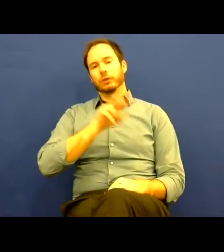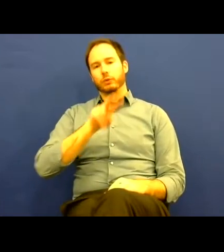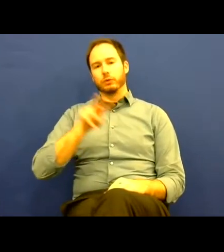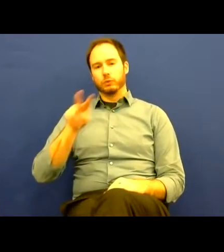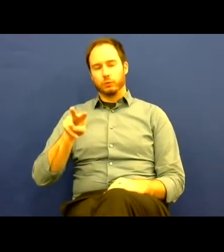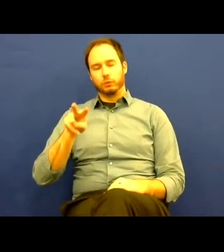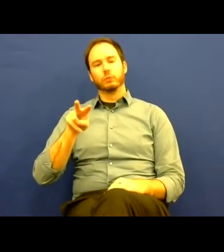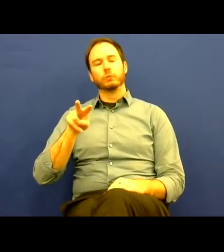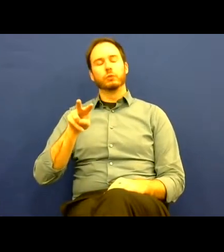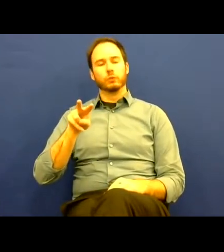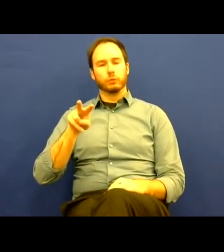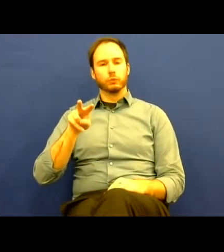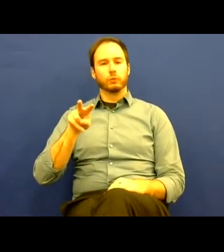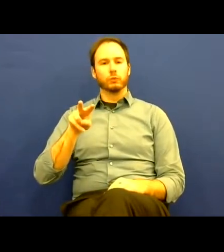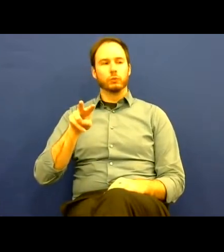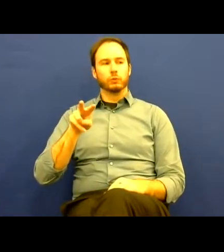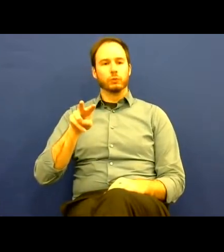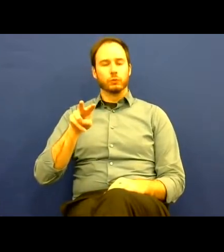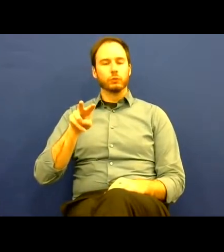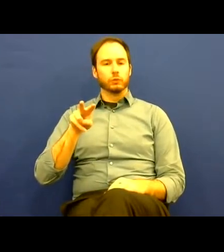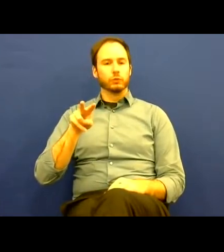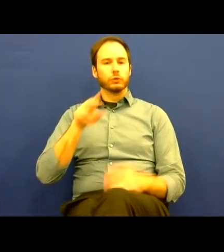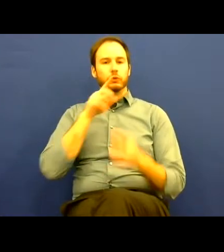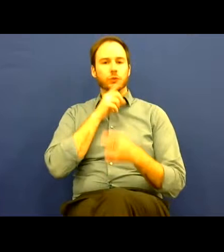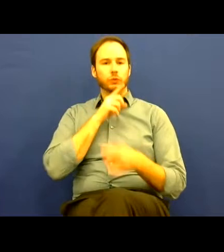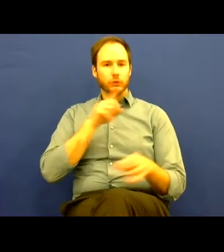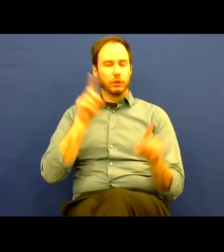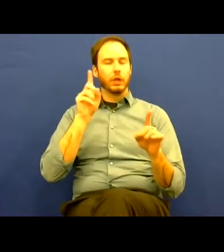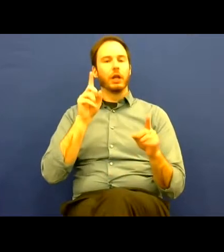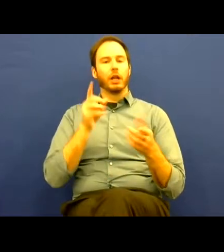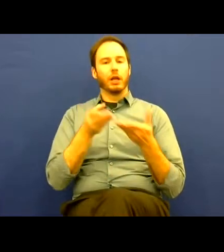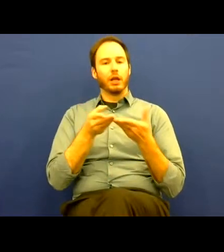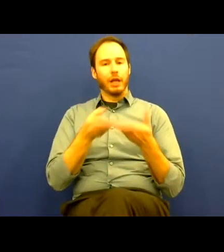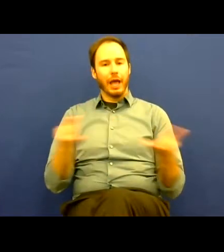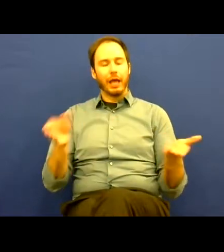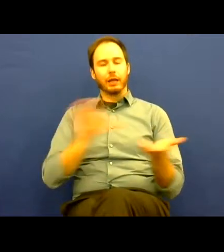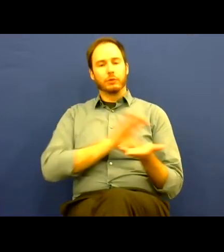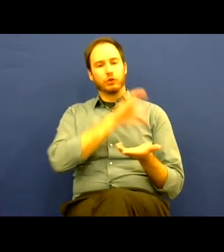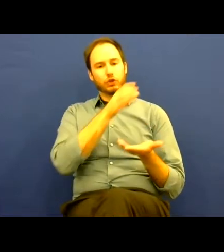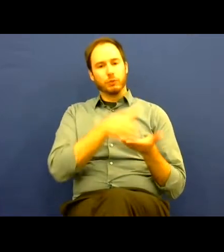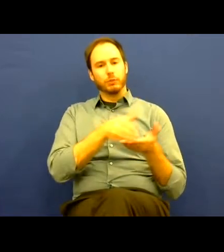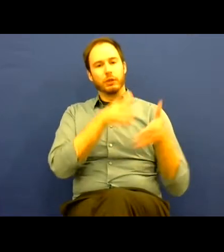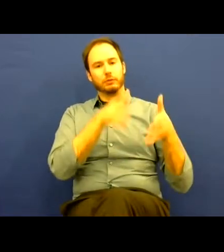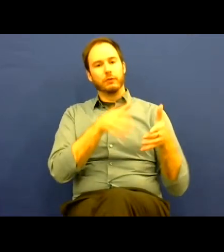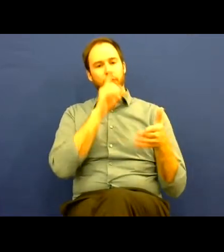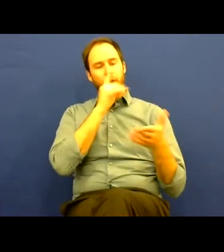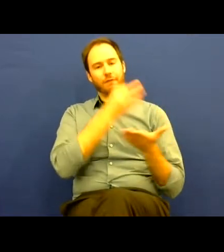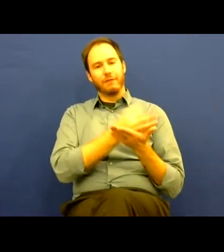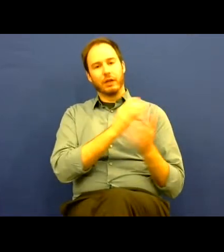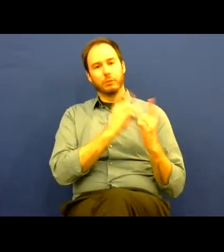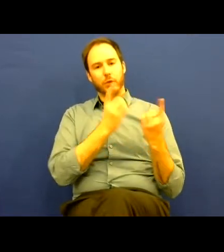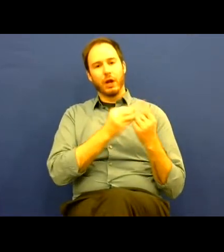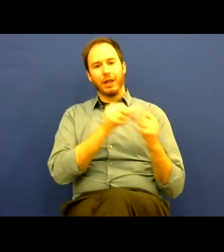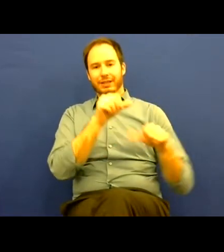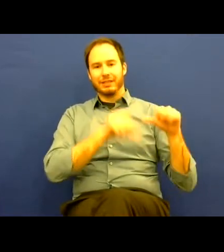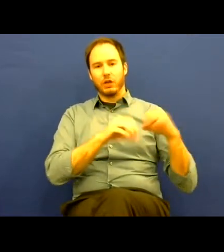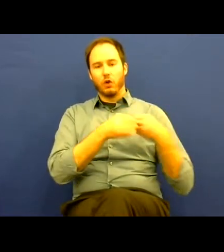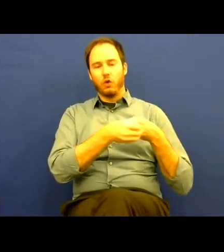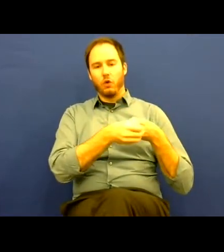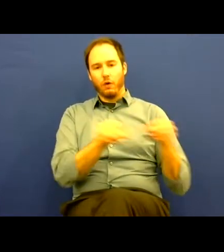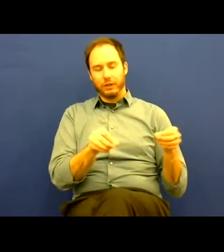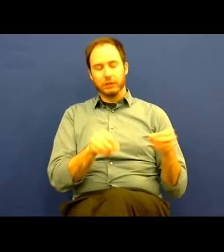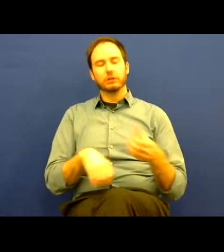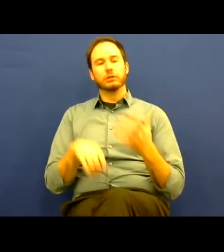2022 to declare item surplus materials from the finance department and the assessor's office. Second.